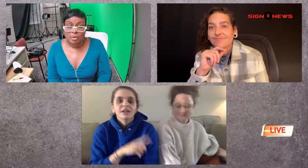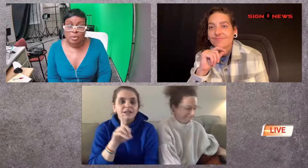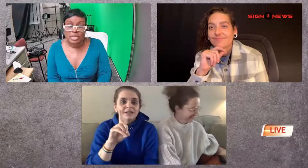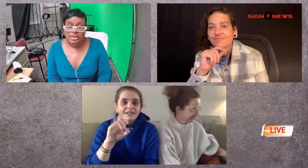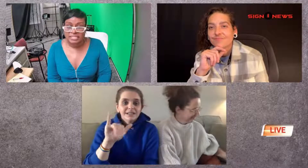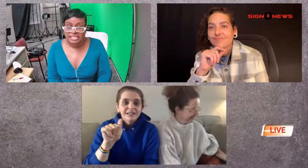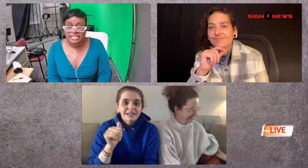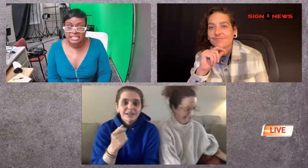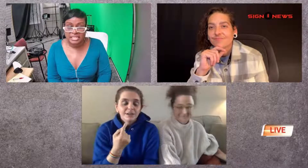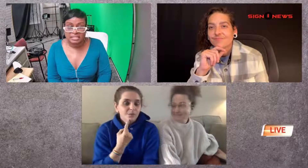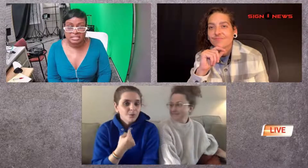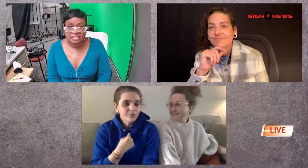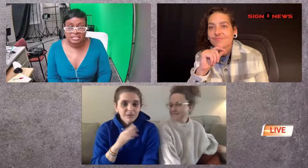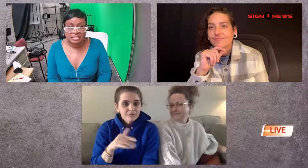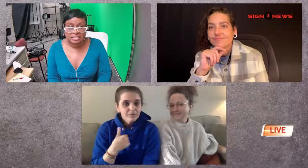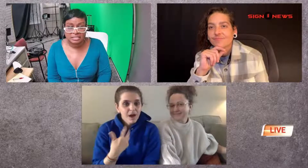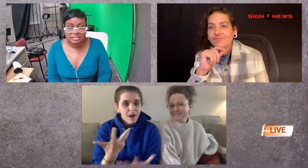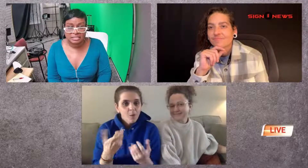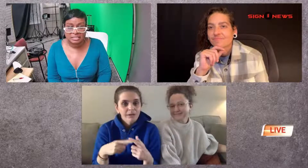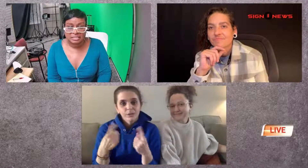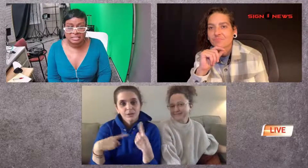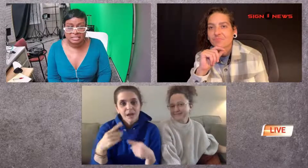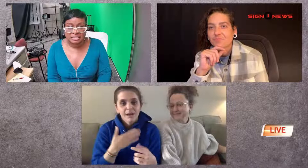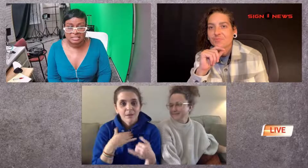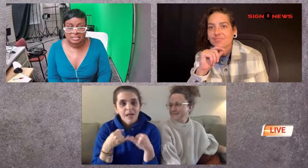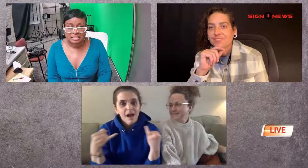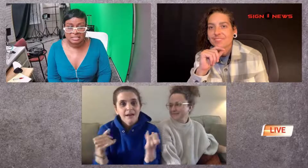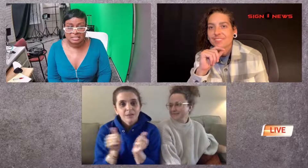And the moment when we have a scene together,